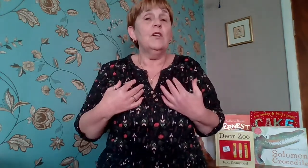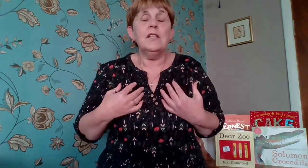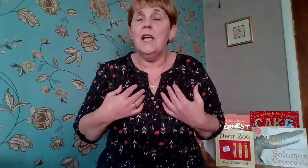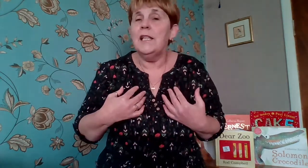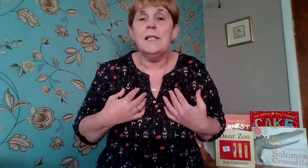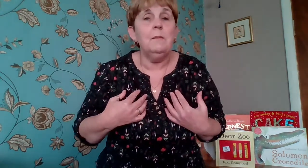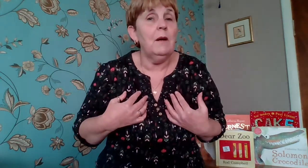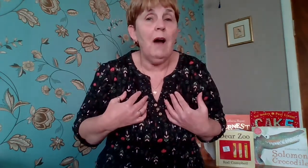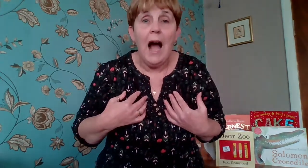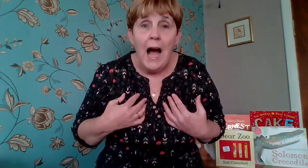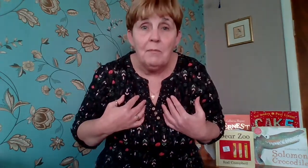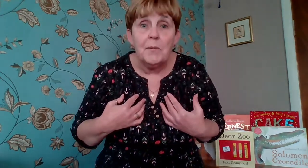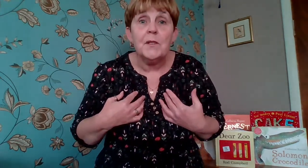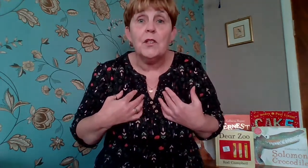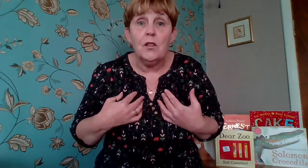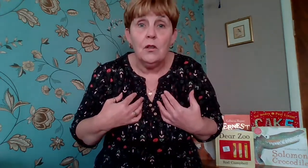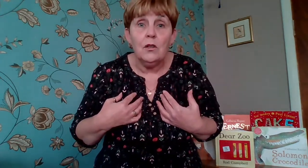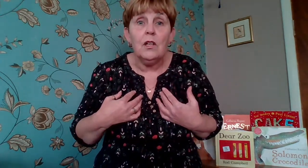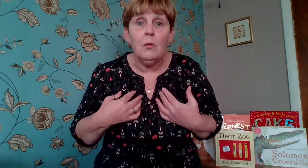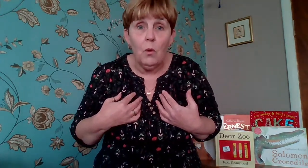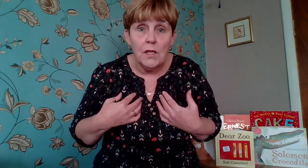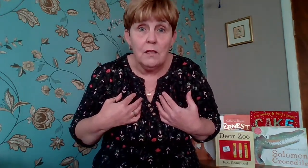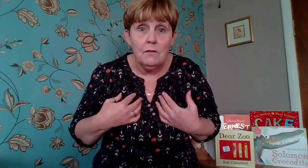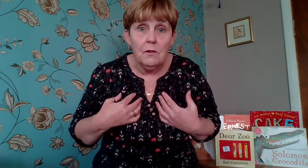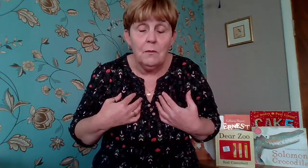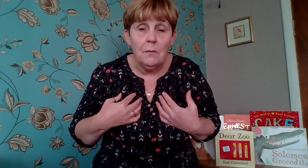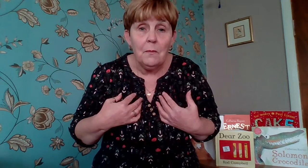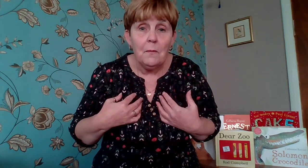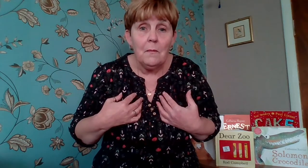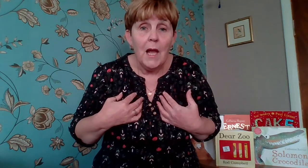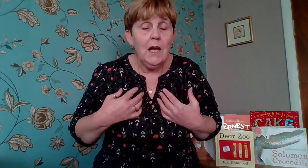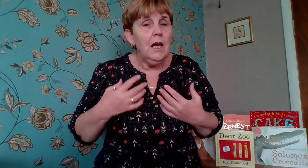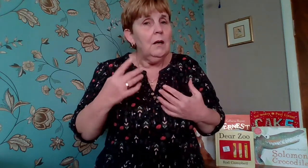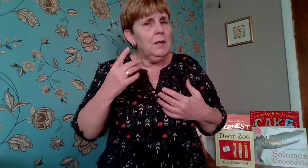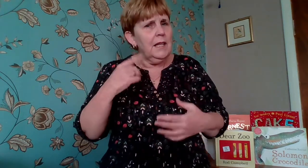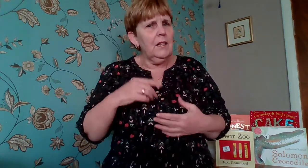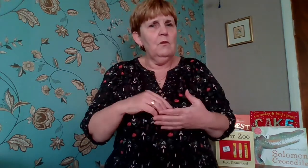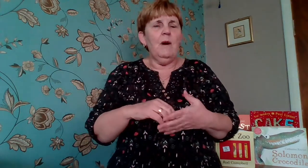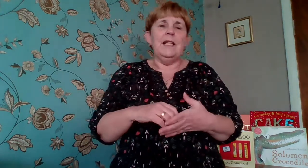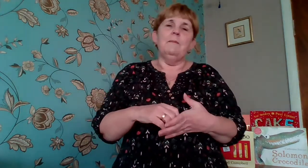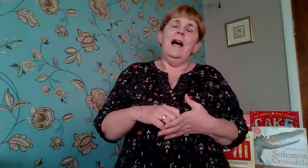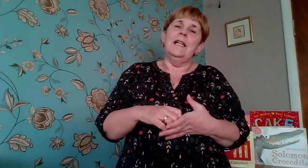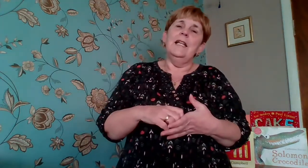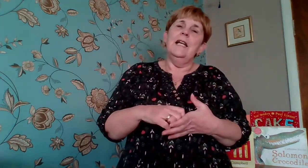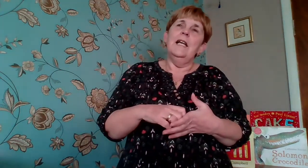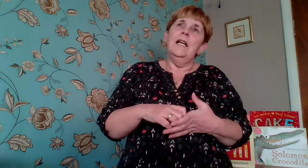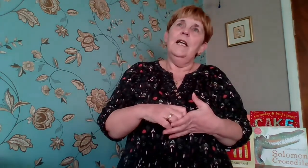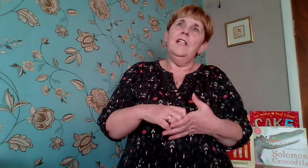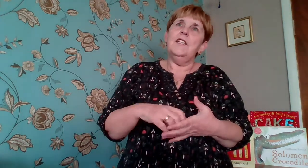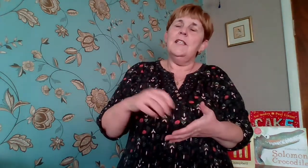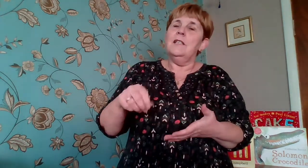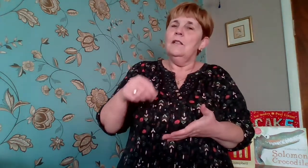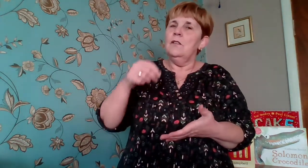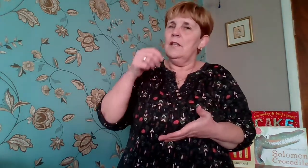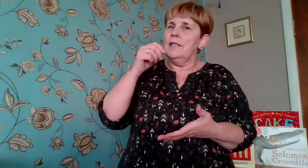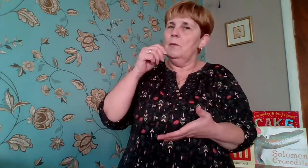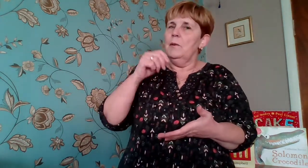because it smelled absolutely wonderful. But the little old wise man, he just took a sip and